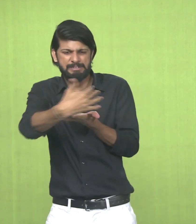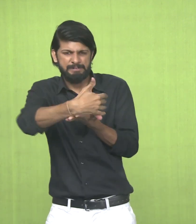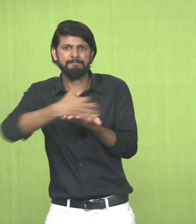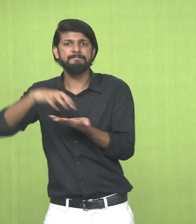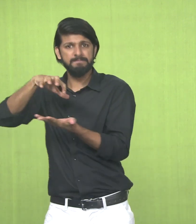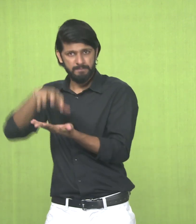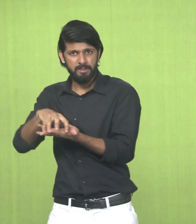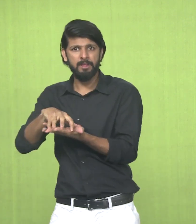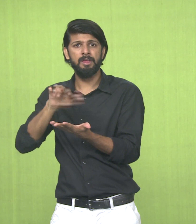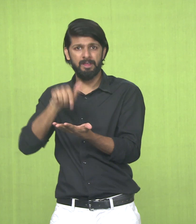along with cattle dung.